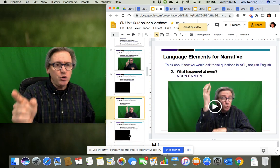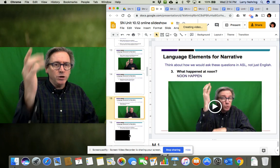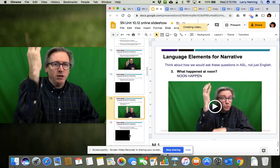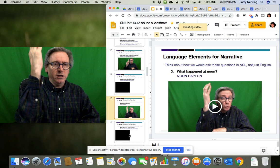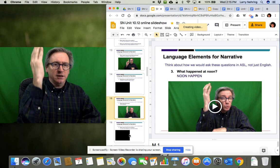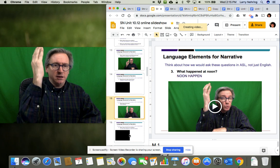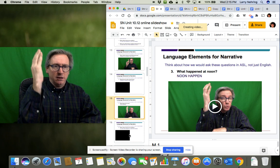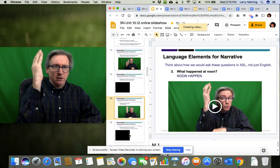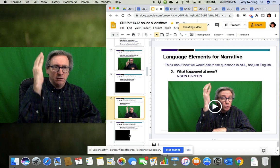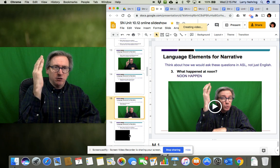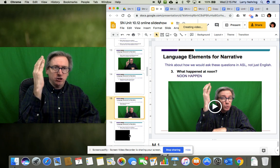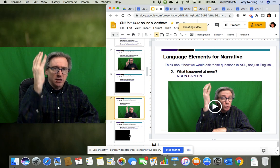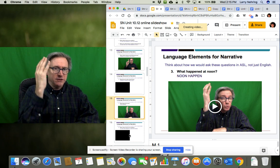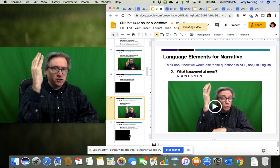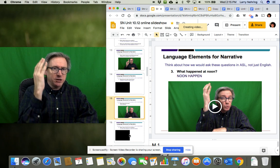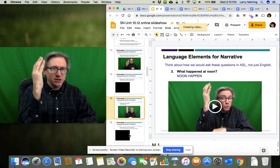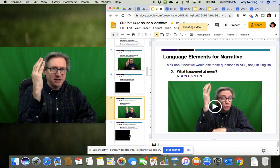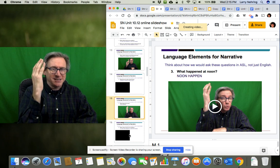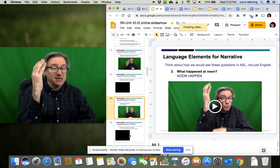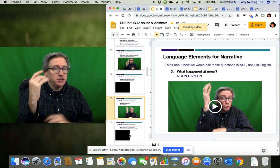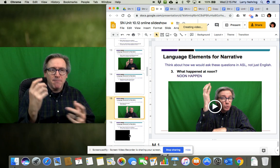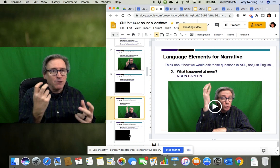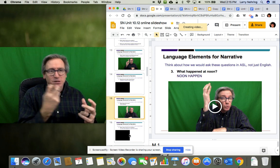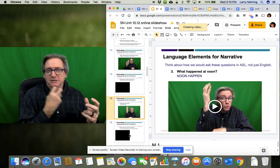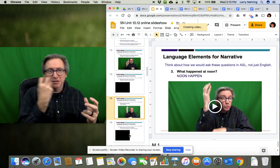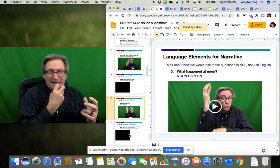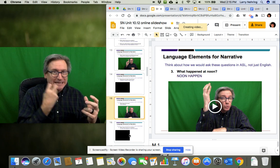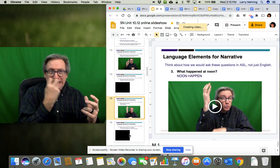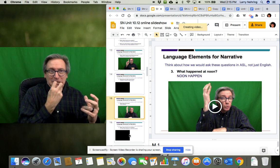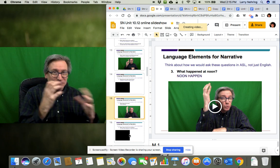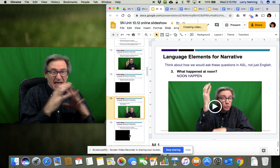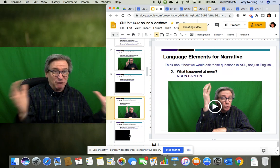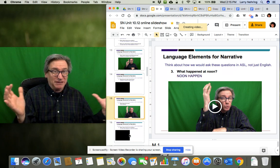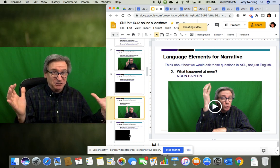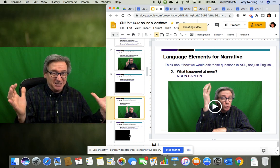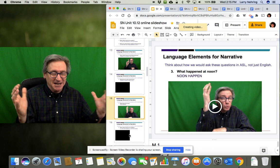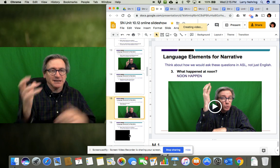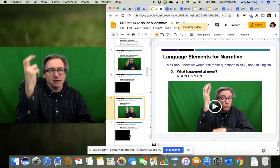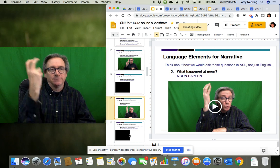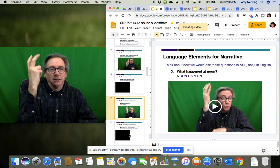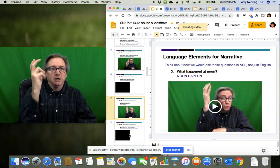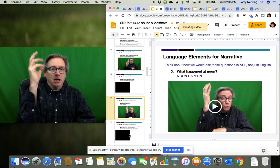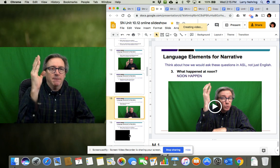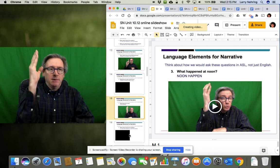For noon, in the story, she mouths like the English of everything she's signing.